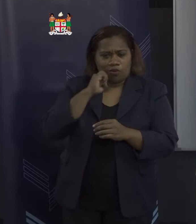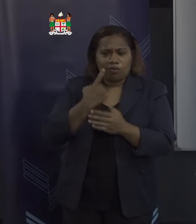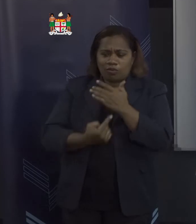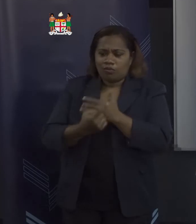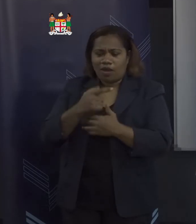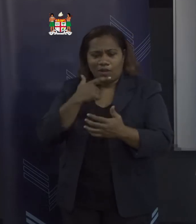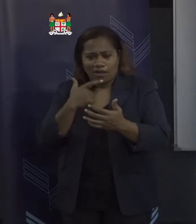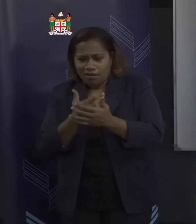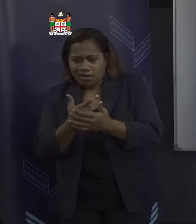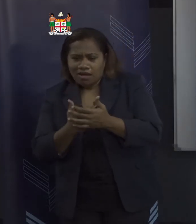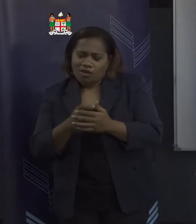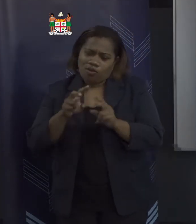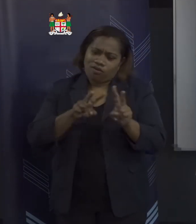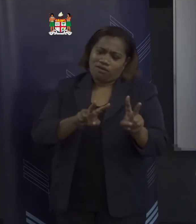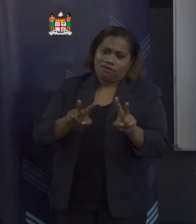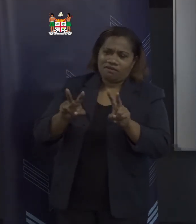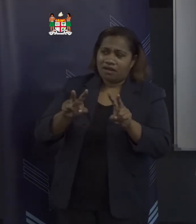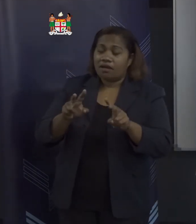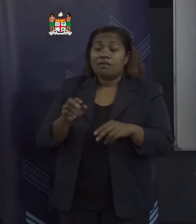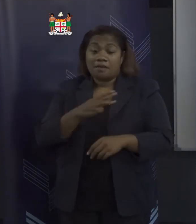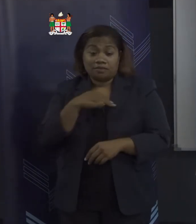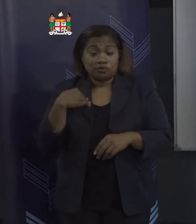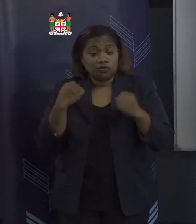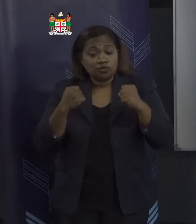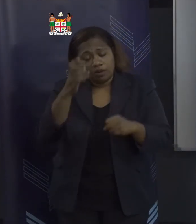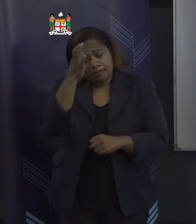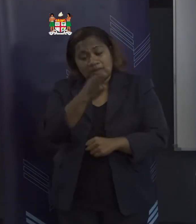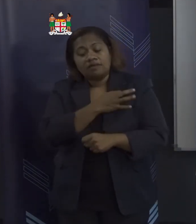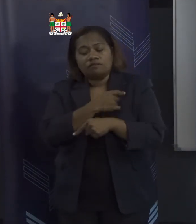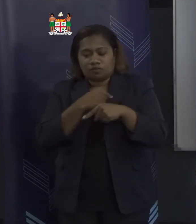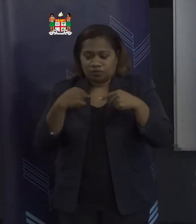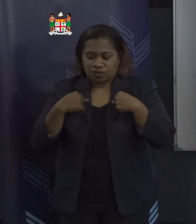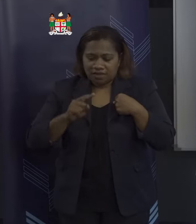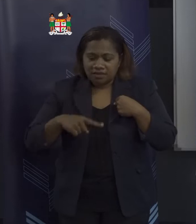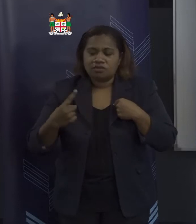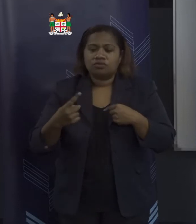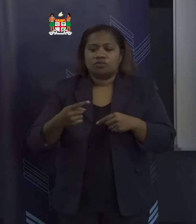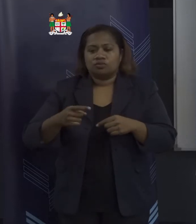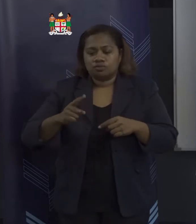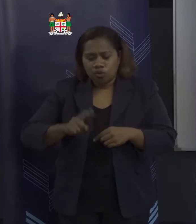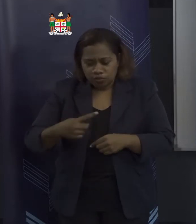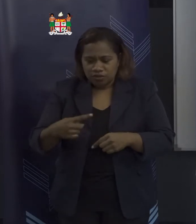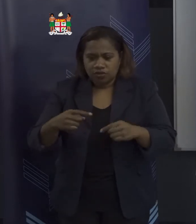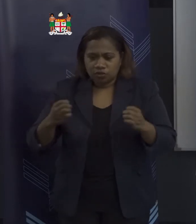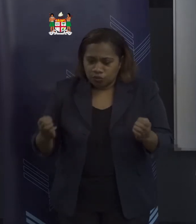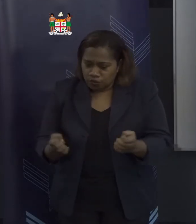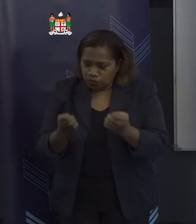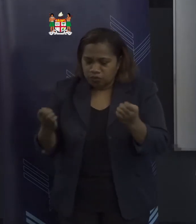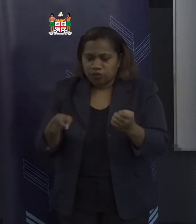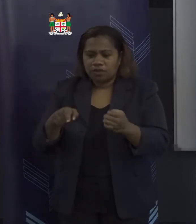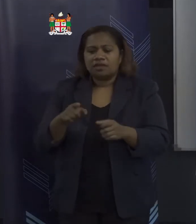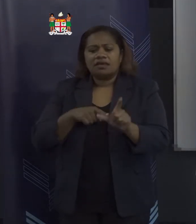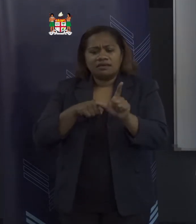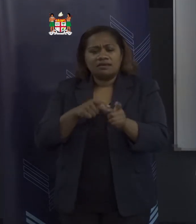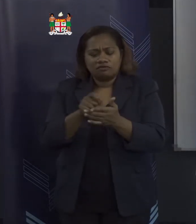The ministry strongly believes that we need to continue to mold and empower these young writers as they are the voices of